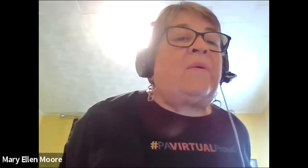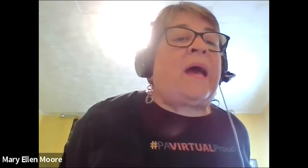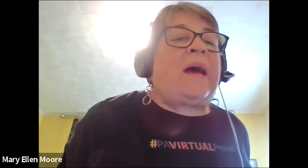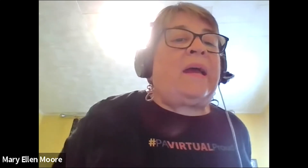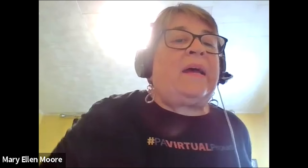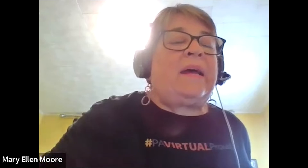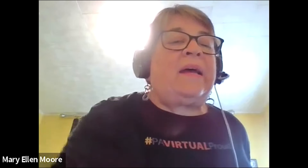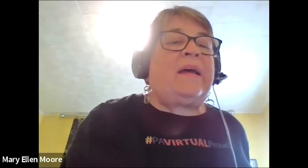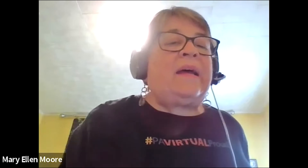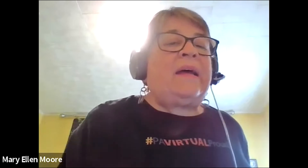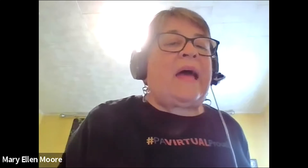Okay.